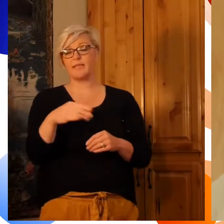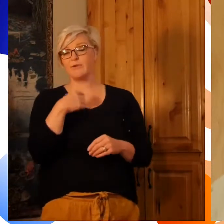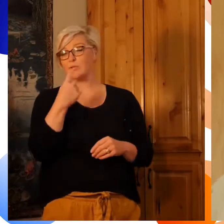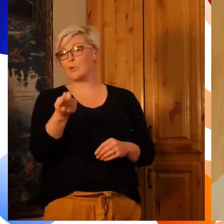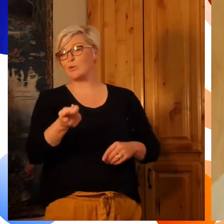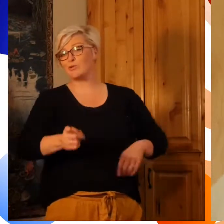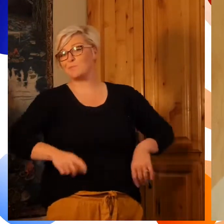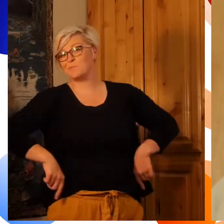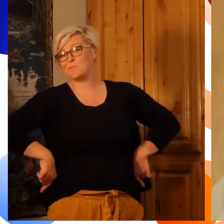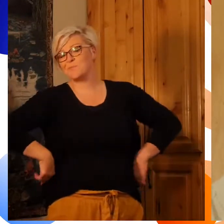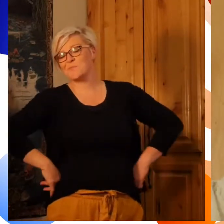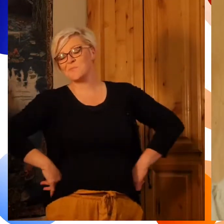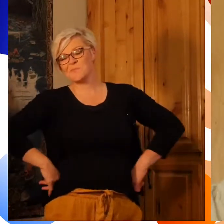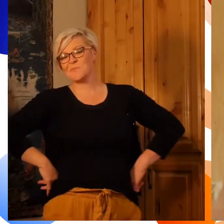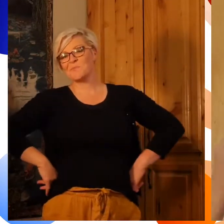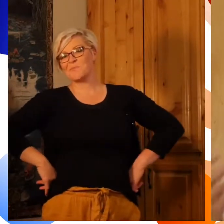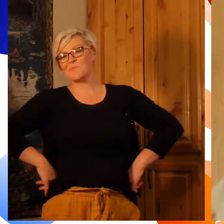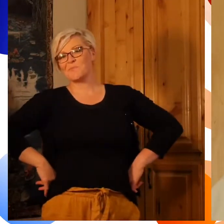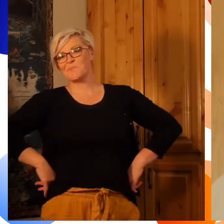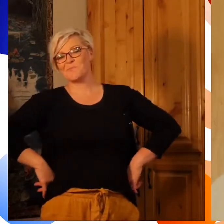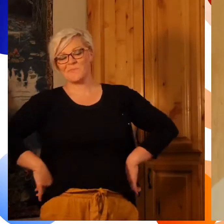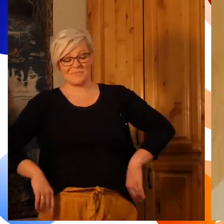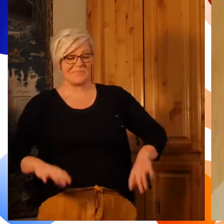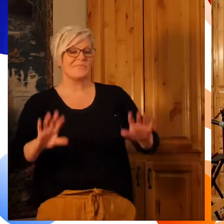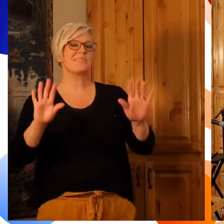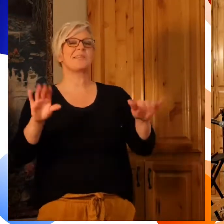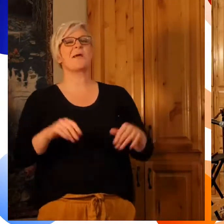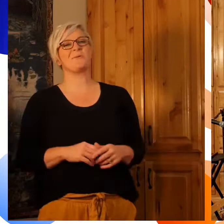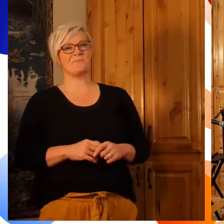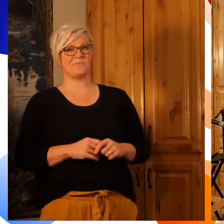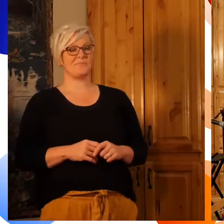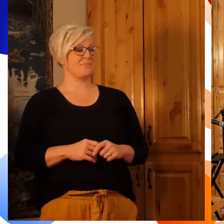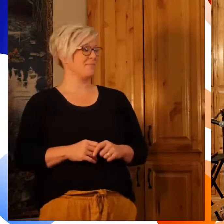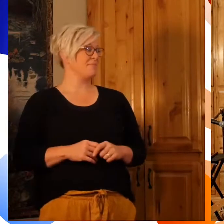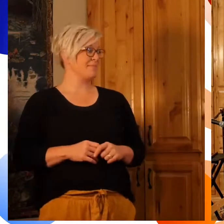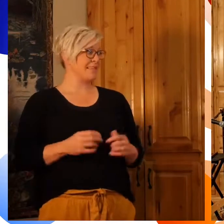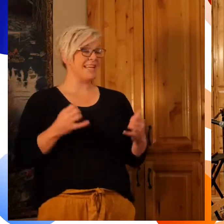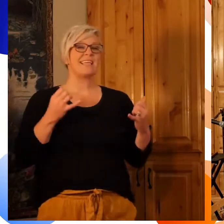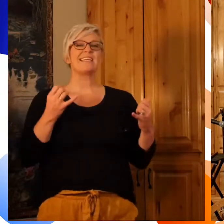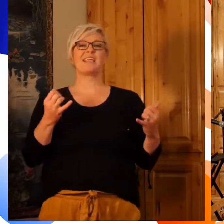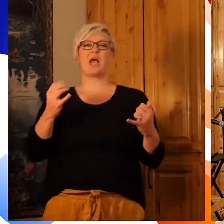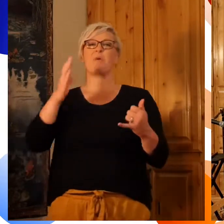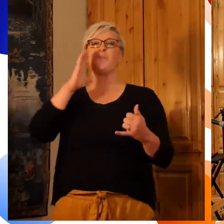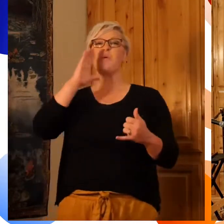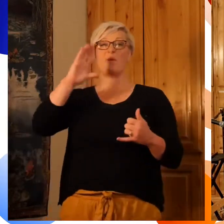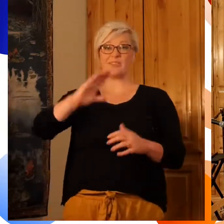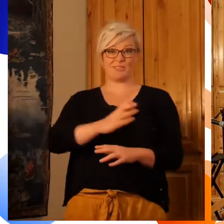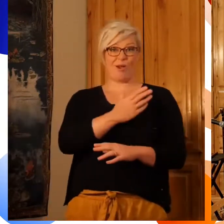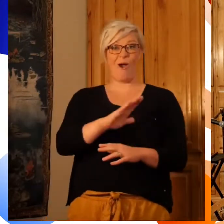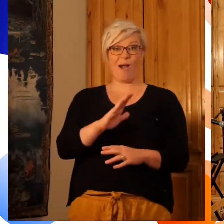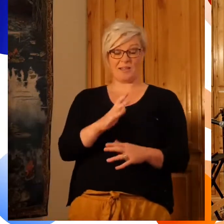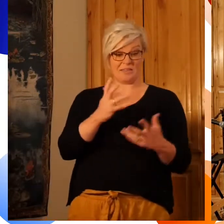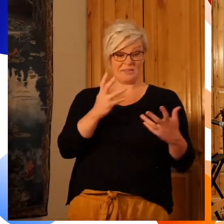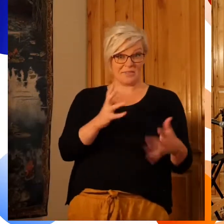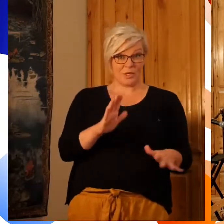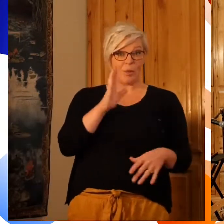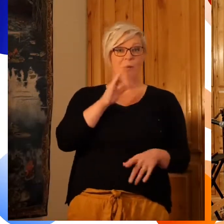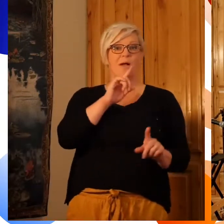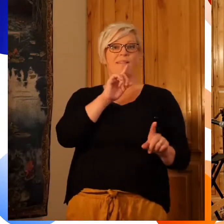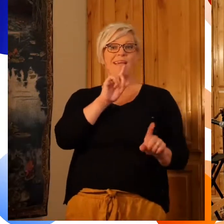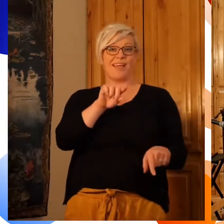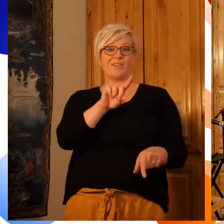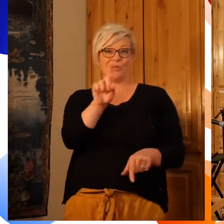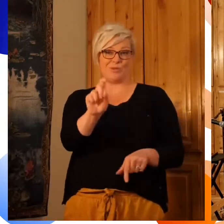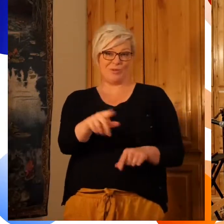And now, before we... song. We're going to play a song for you, and then we'll answer some questions for you. This song